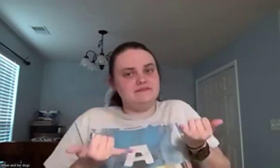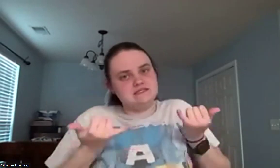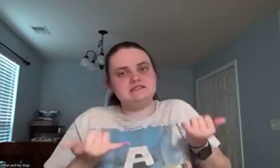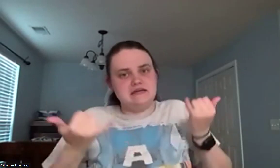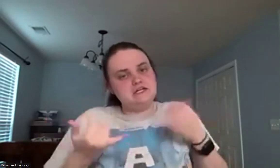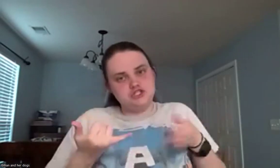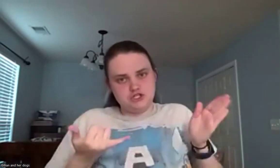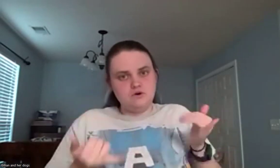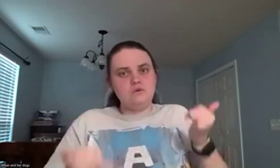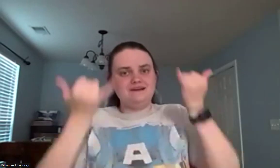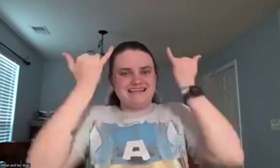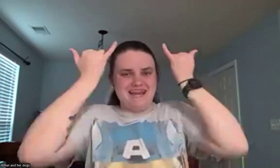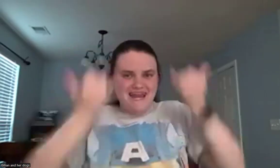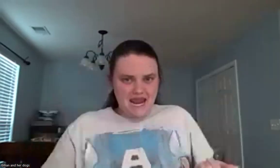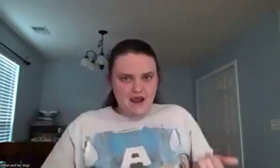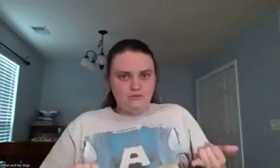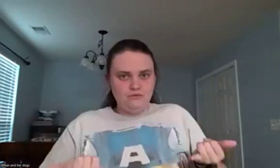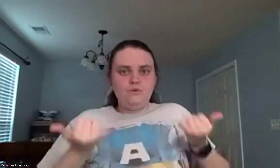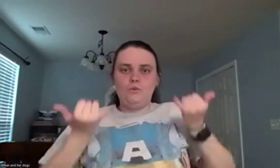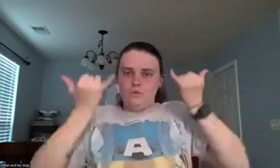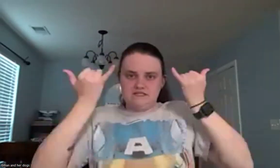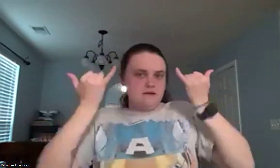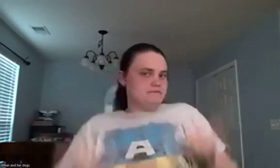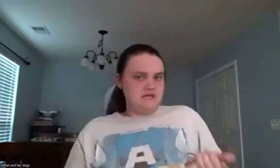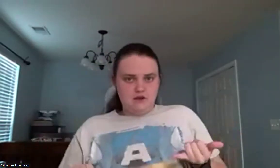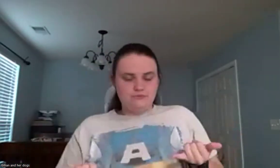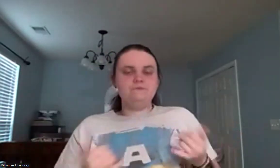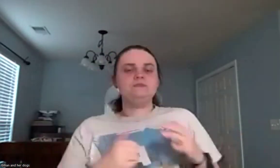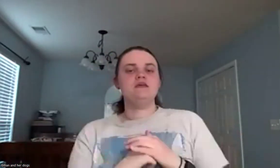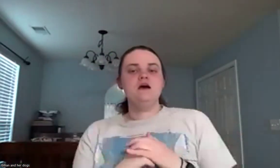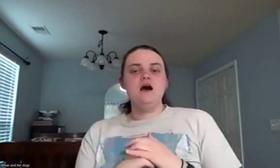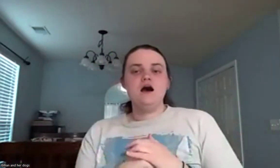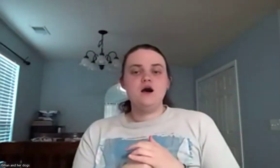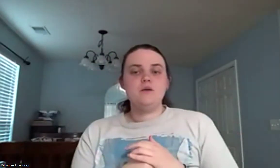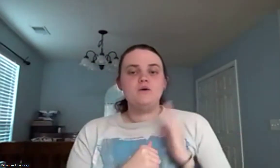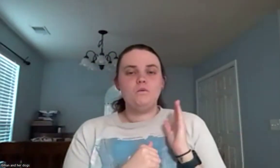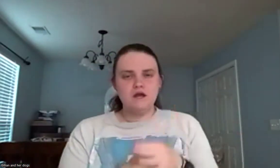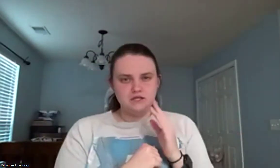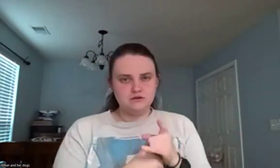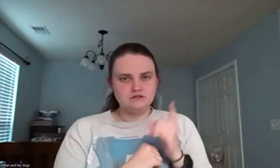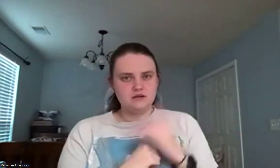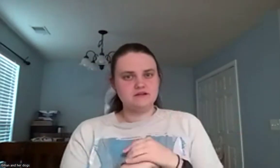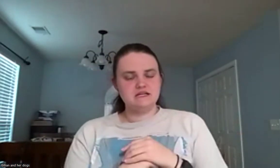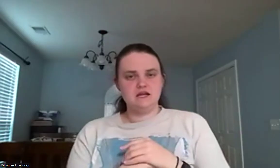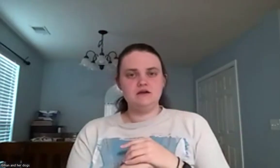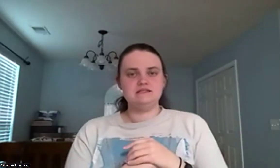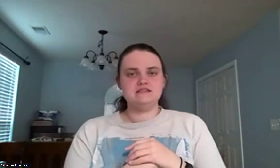this is today in general, whereas now, one time, now. What you're talking about, Danielle, is that